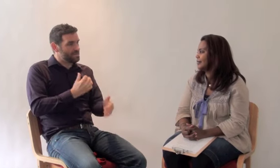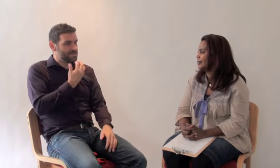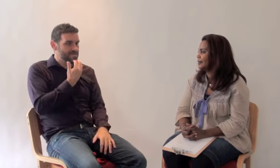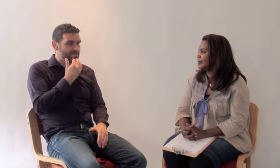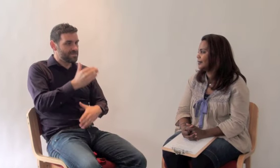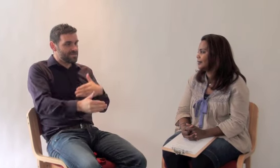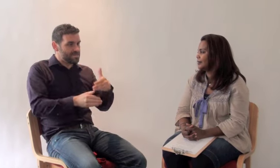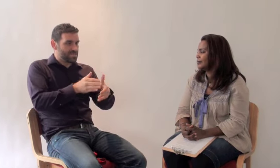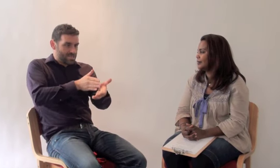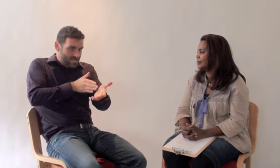through,